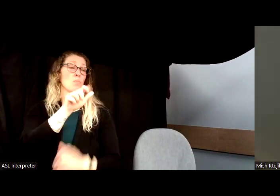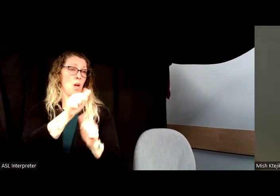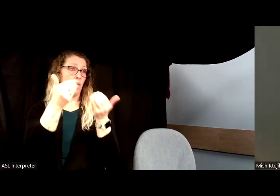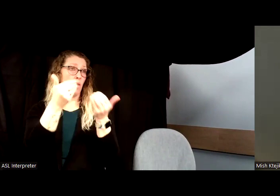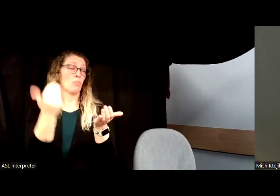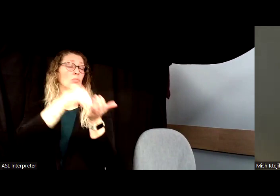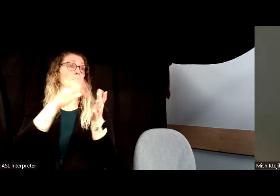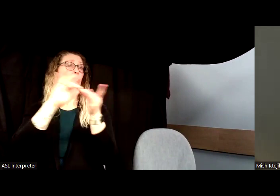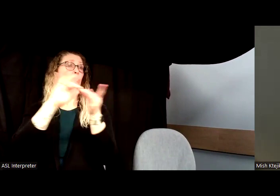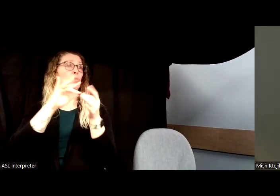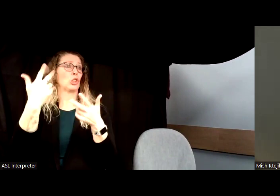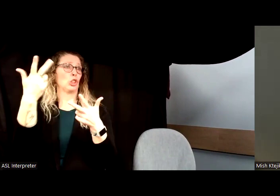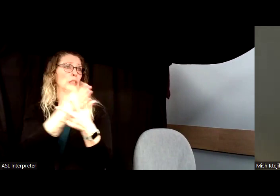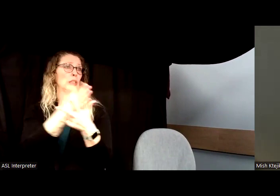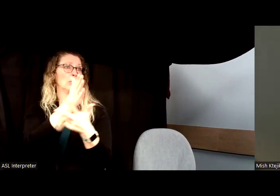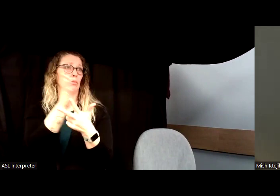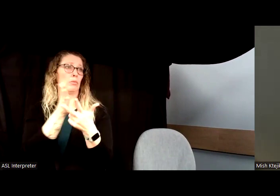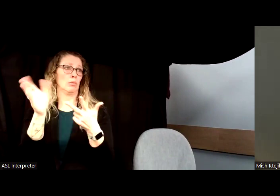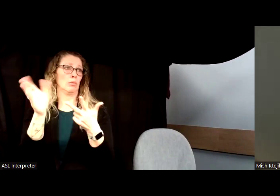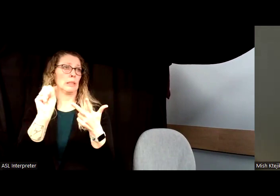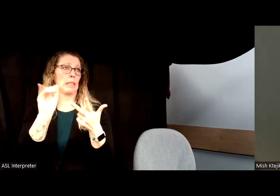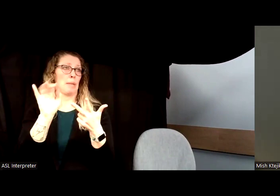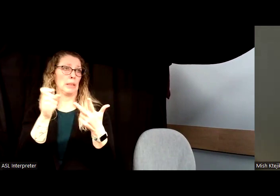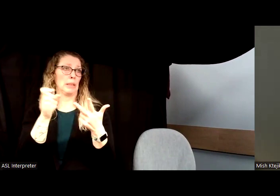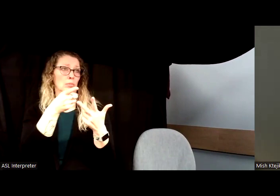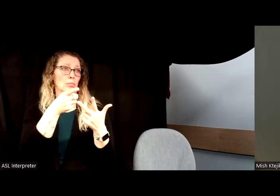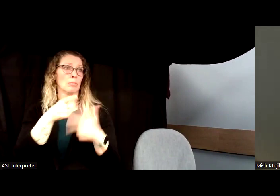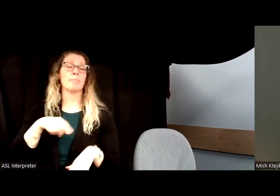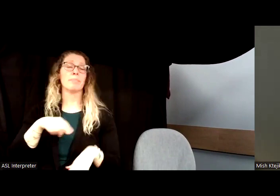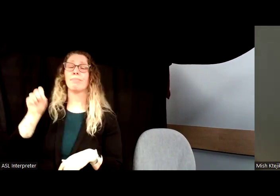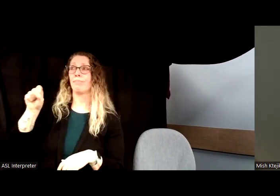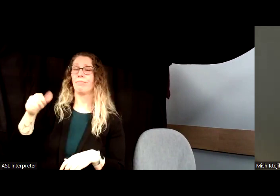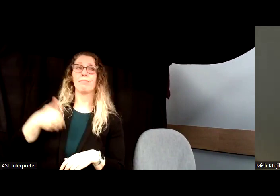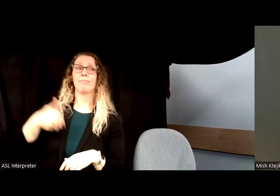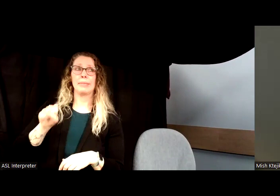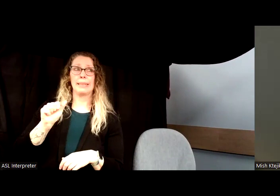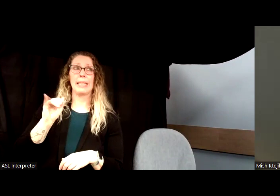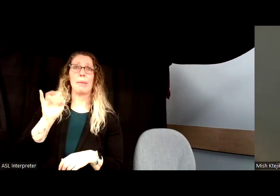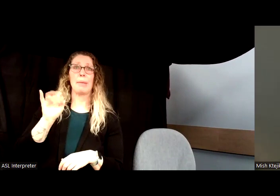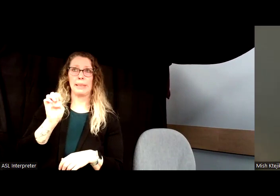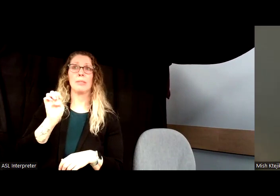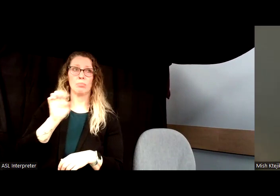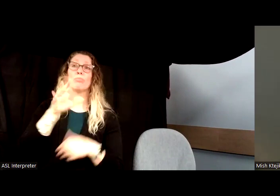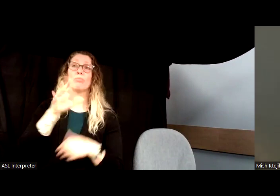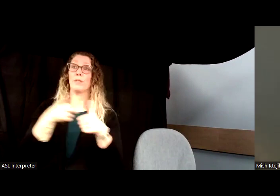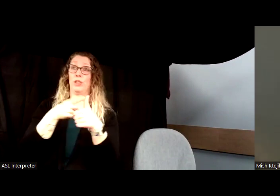Can you remind us what those three pathways are? Yes, this is Sammy. So